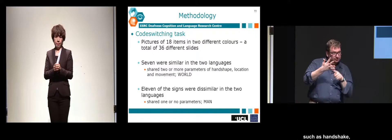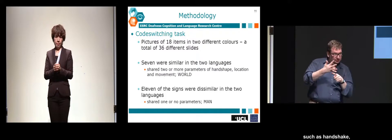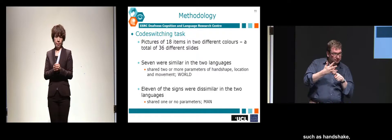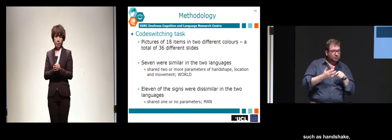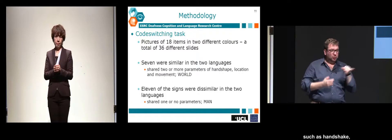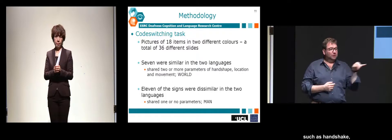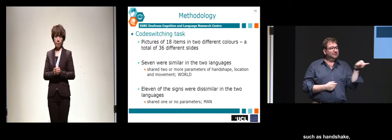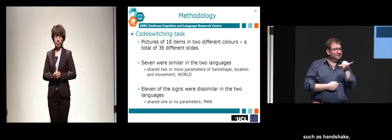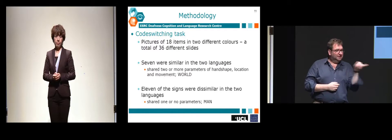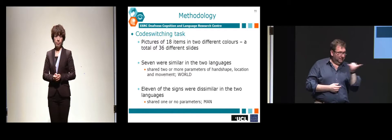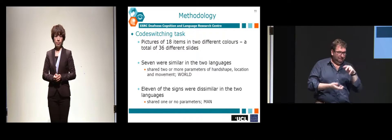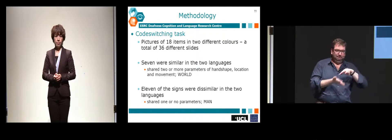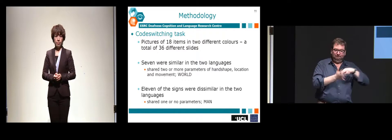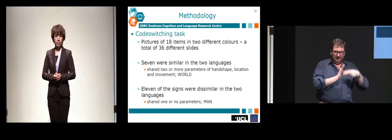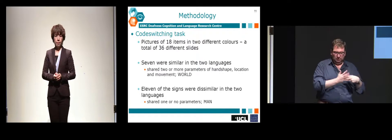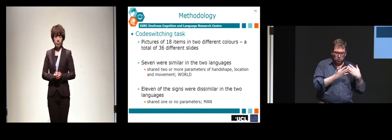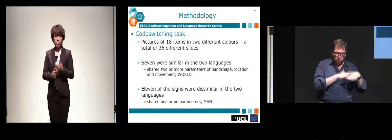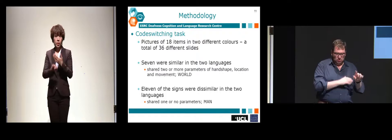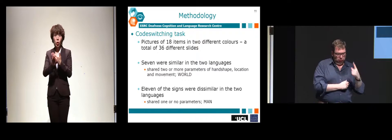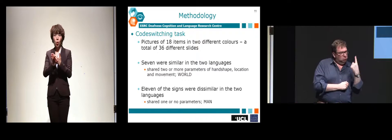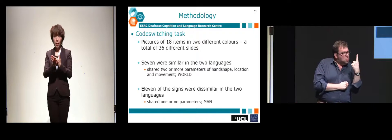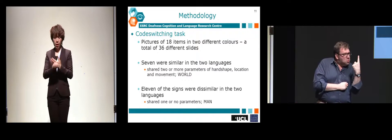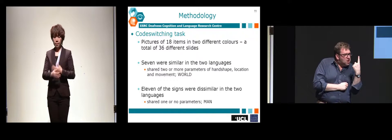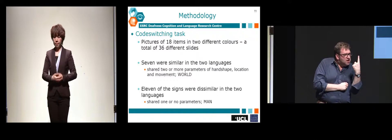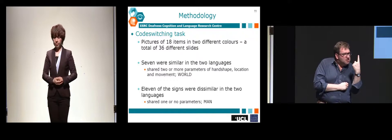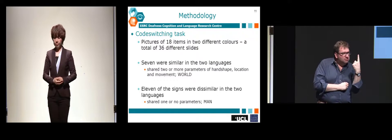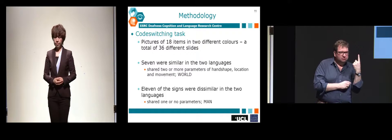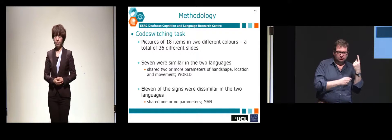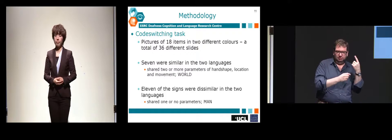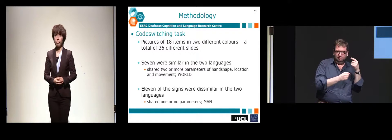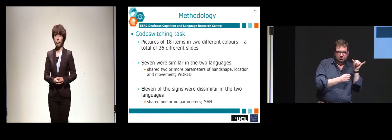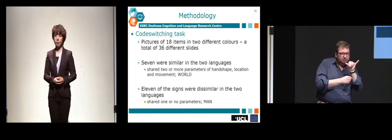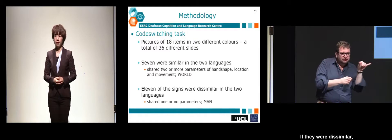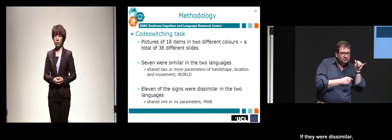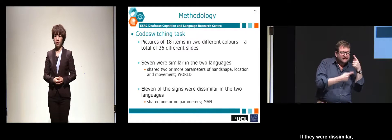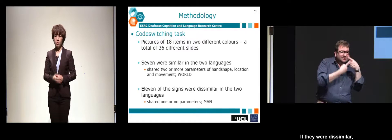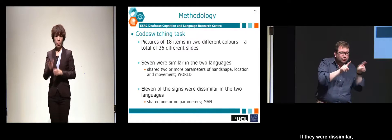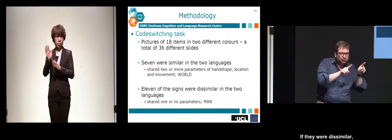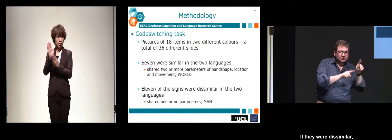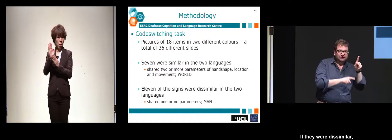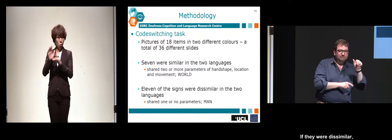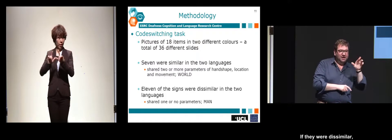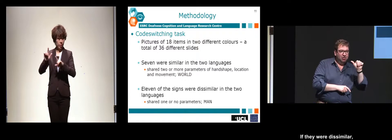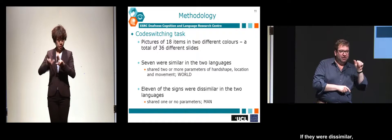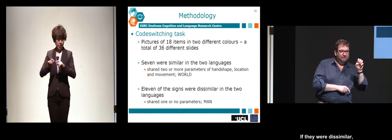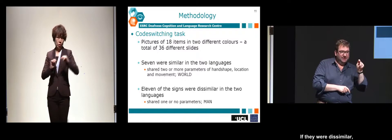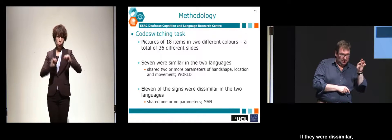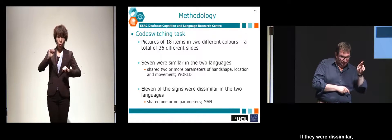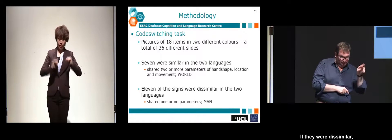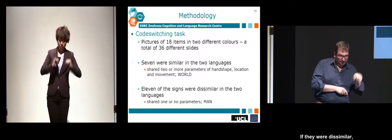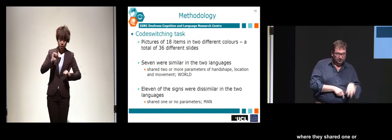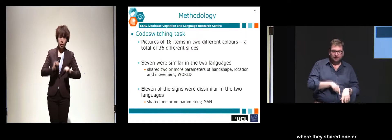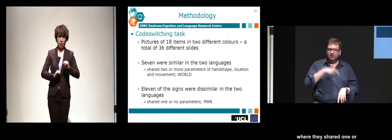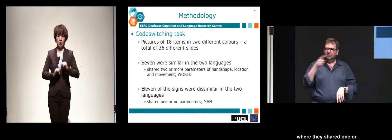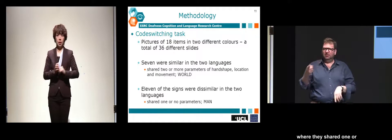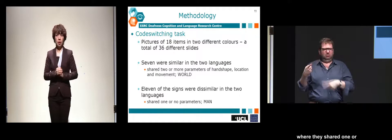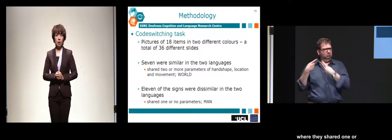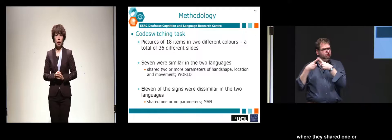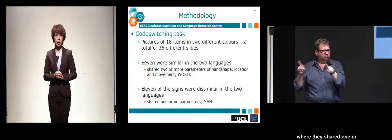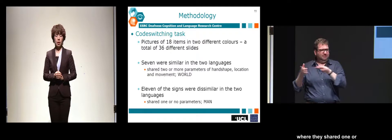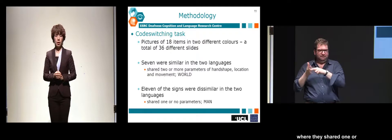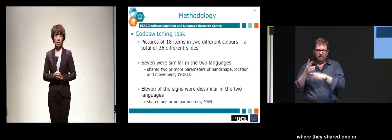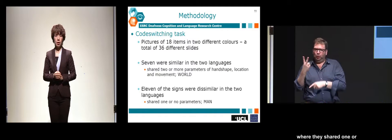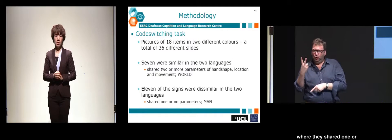movement, and non-manuals. If they were dissimilar, that would be the case where